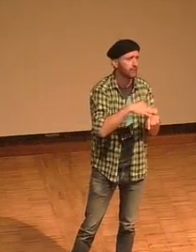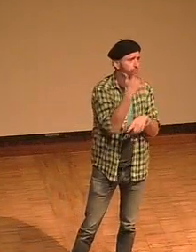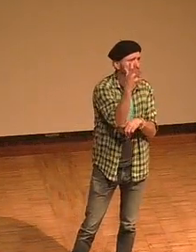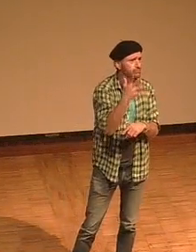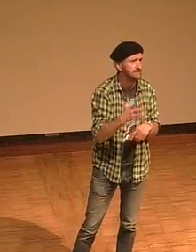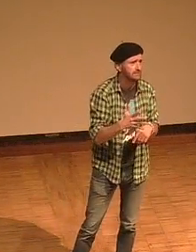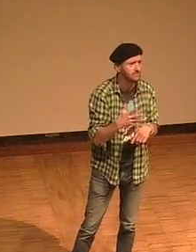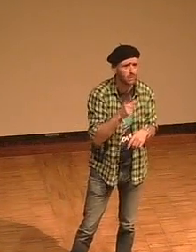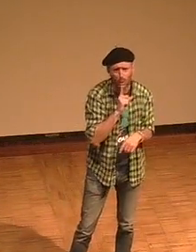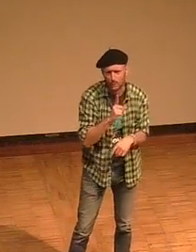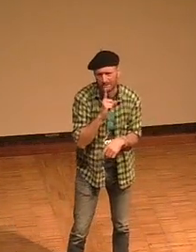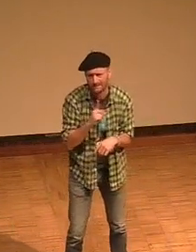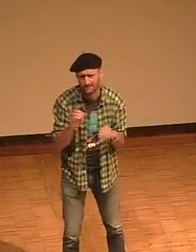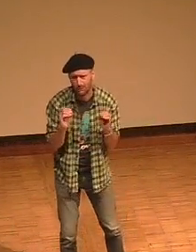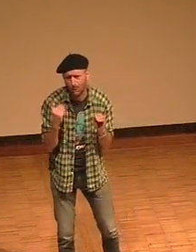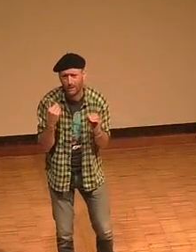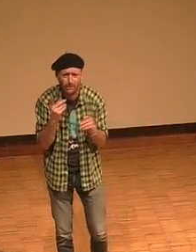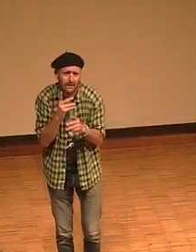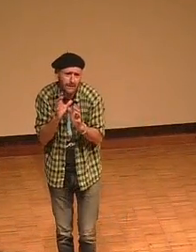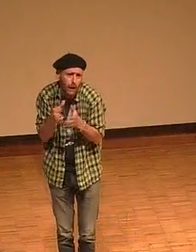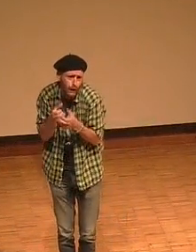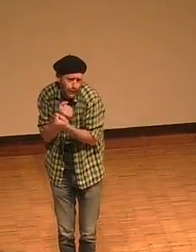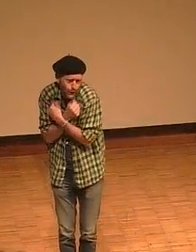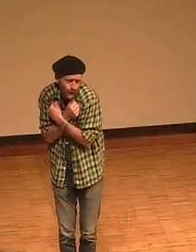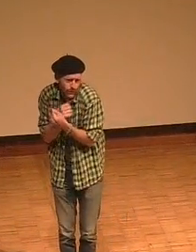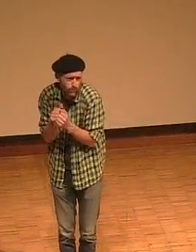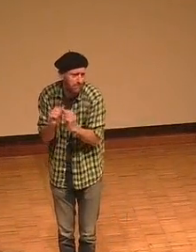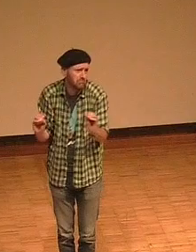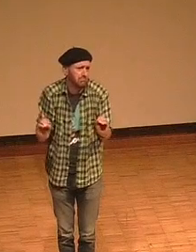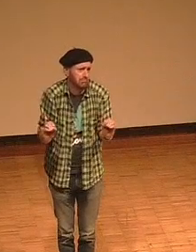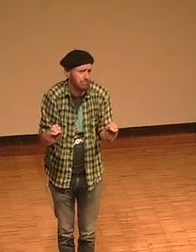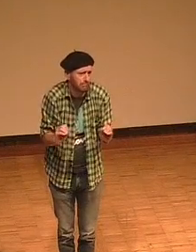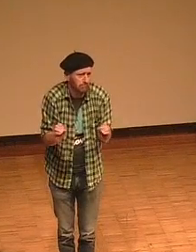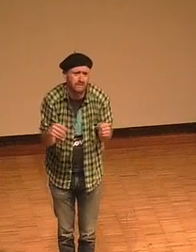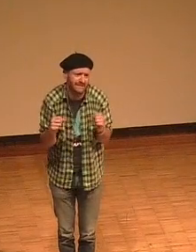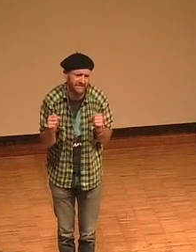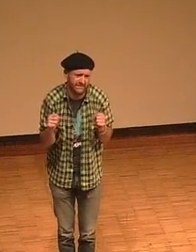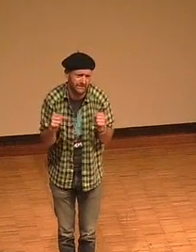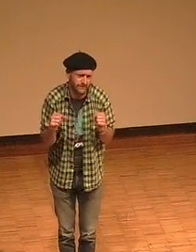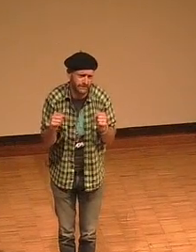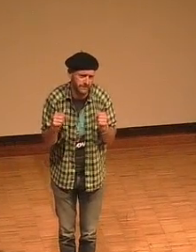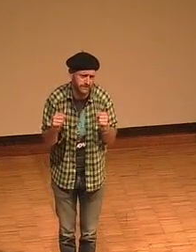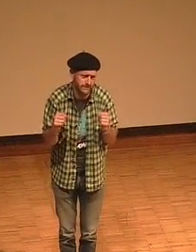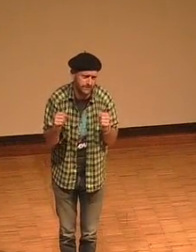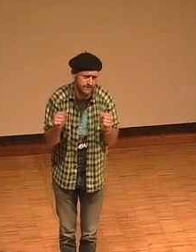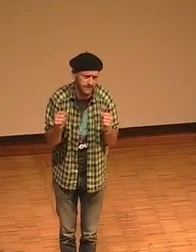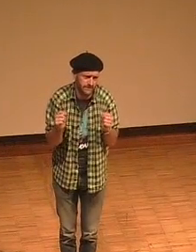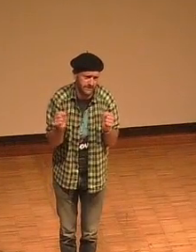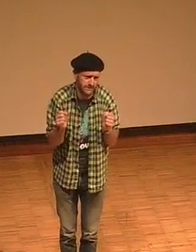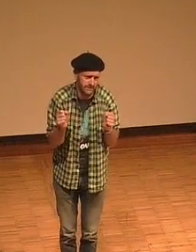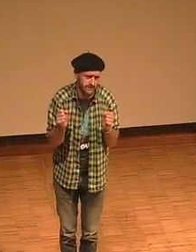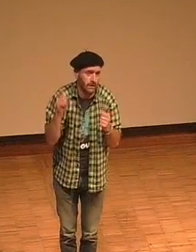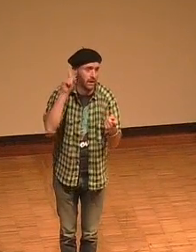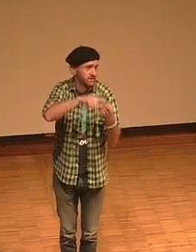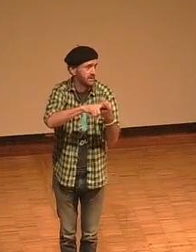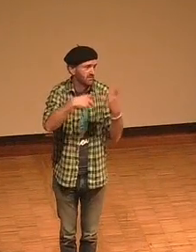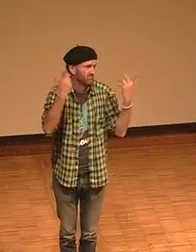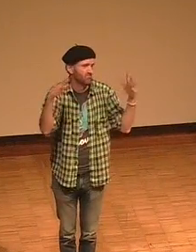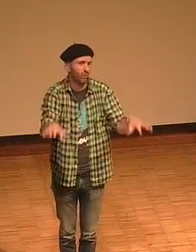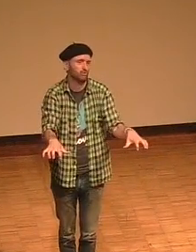And this is just one leaf on the tree. It's lonely. There's nobody to cuddle with. Nobody did it. It's just chilly. It's really cold